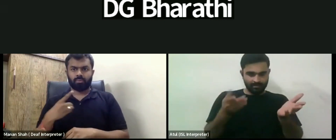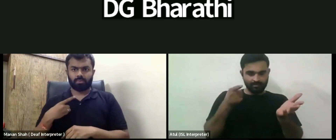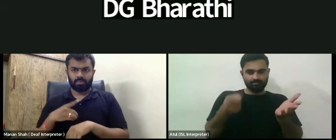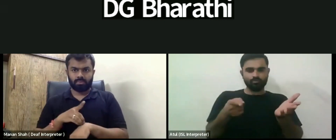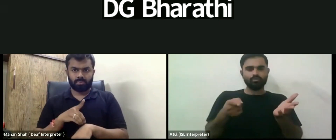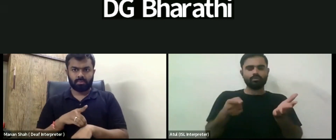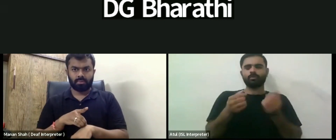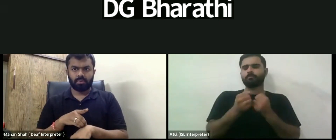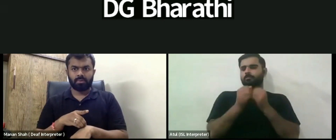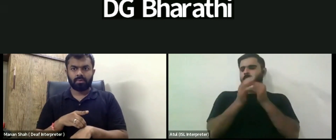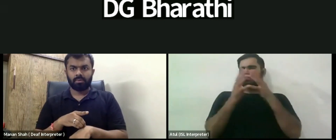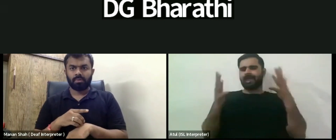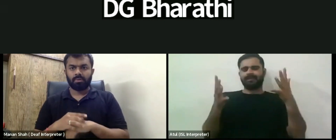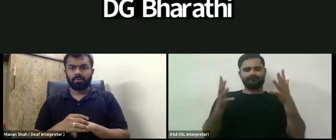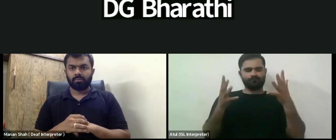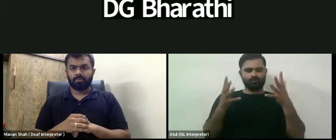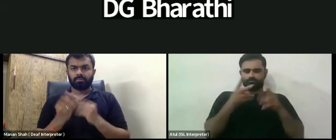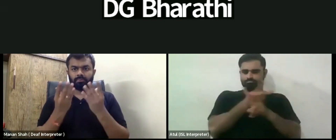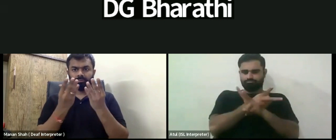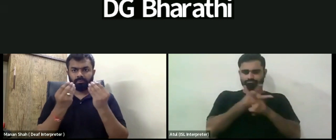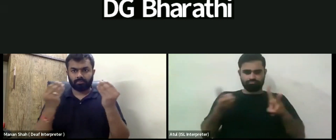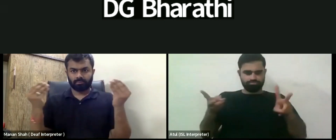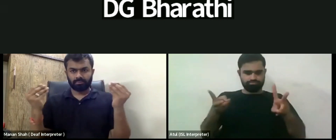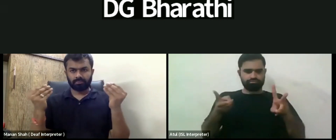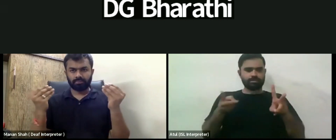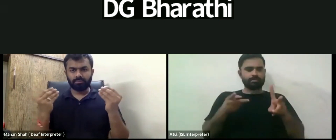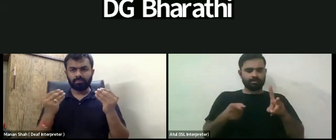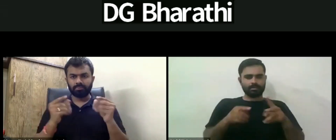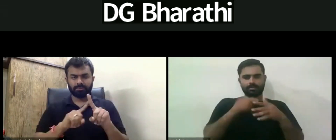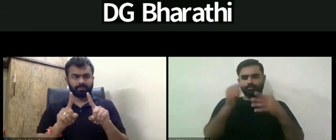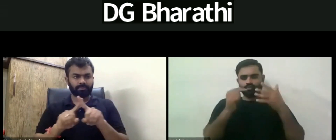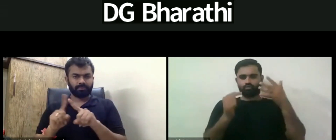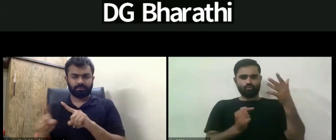much, so variety, so much of vast area of